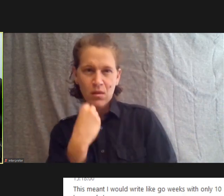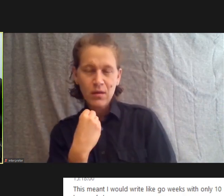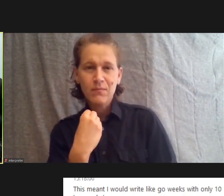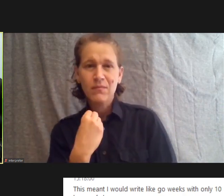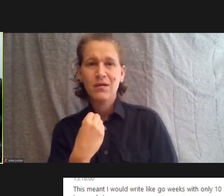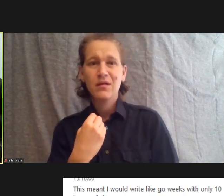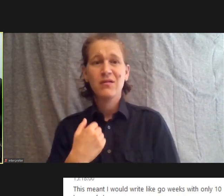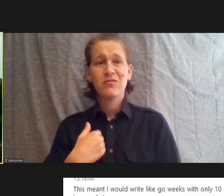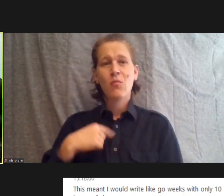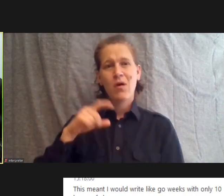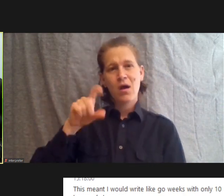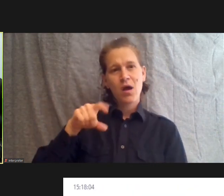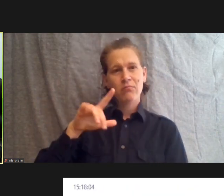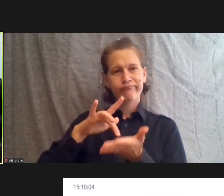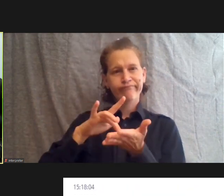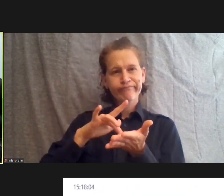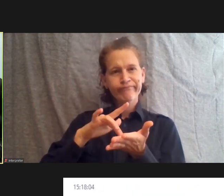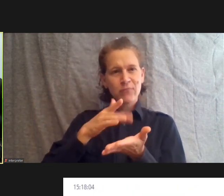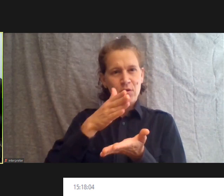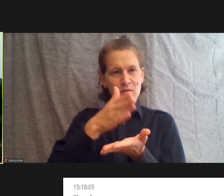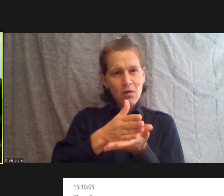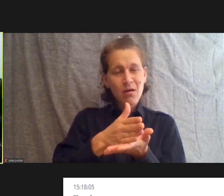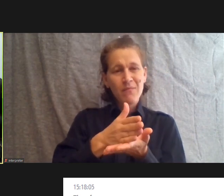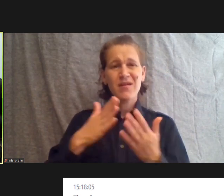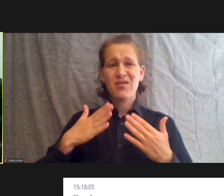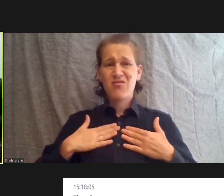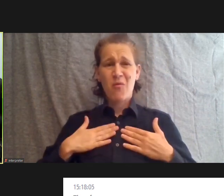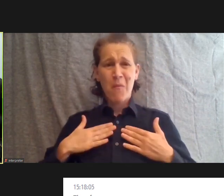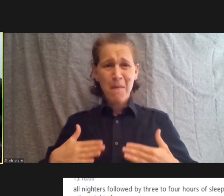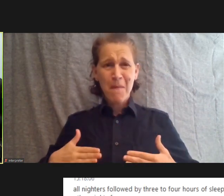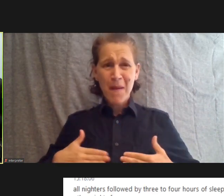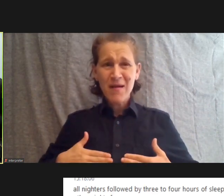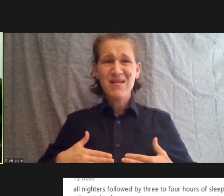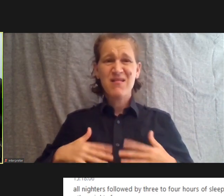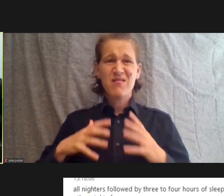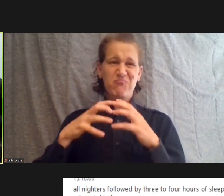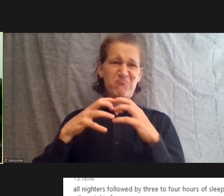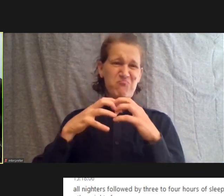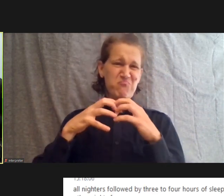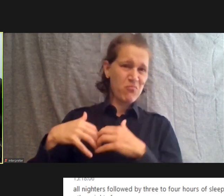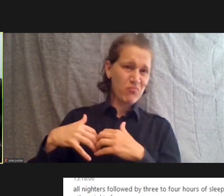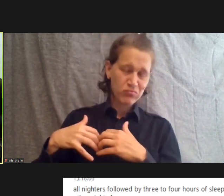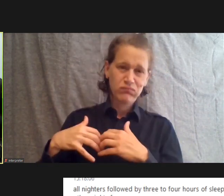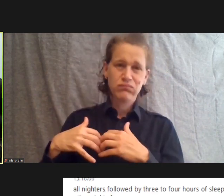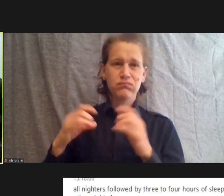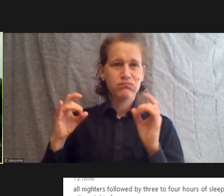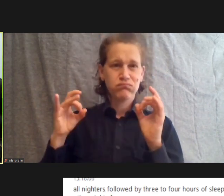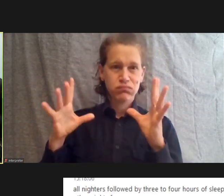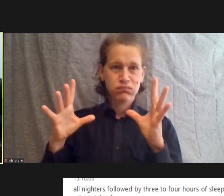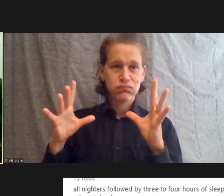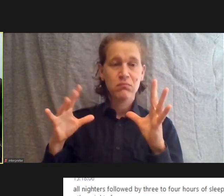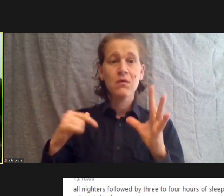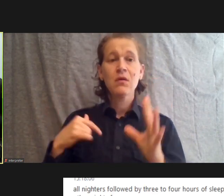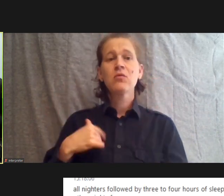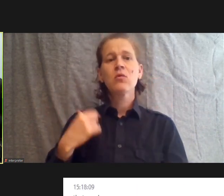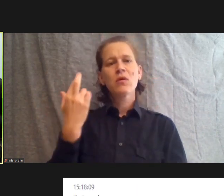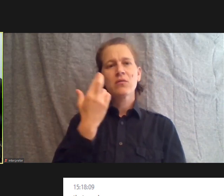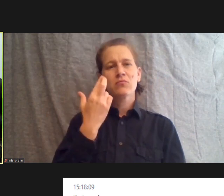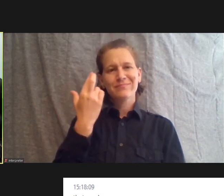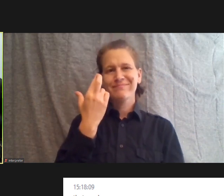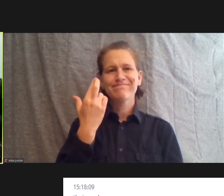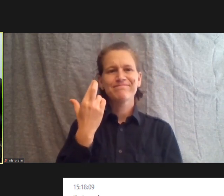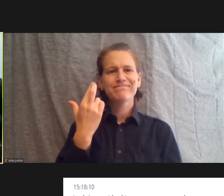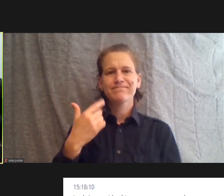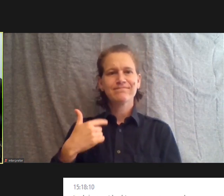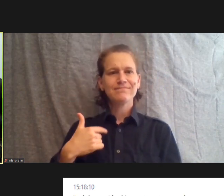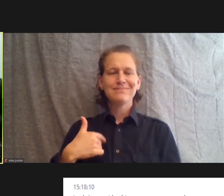on my meds, and my body was quite literally falling apart. This made me realize I may not be able to